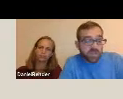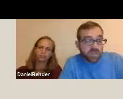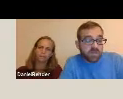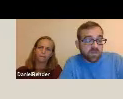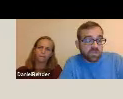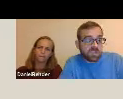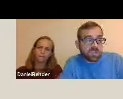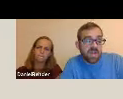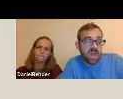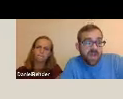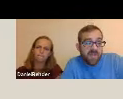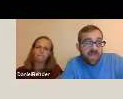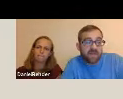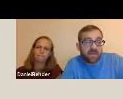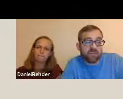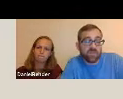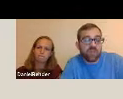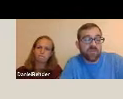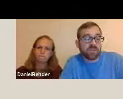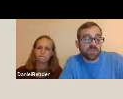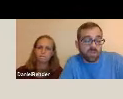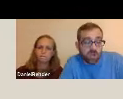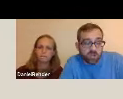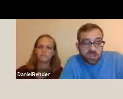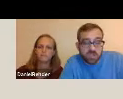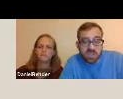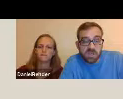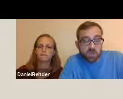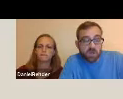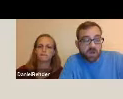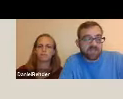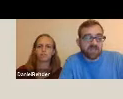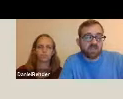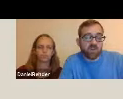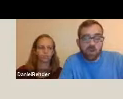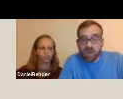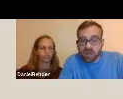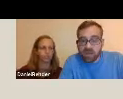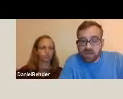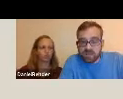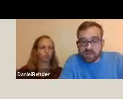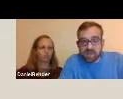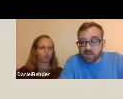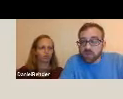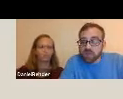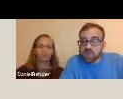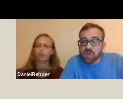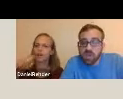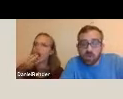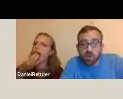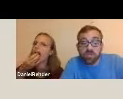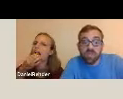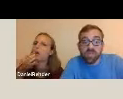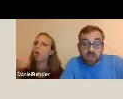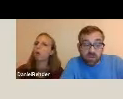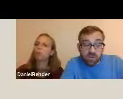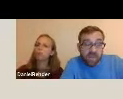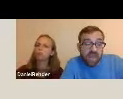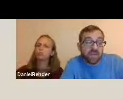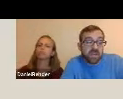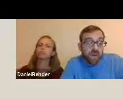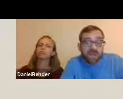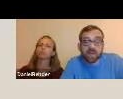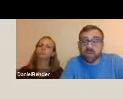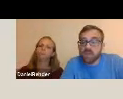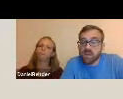Second Language Acquisition, and that class really focuses on just the process of acquiring a second language, both in theory